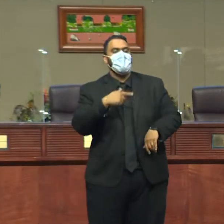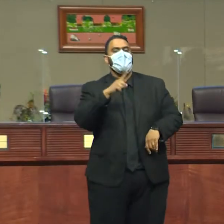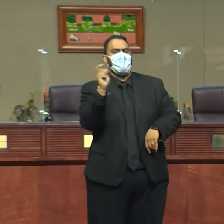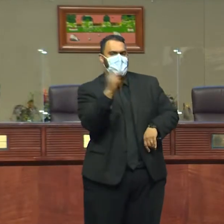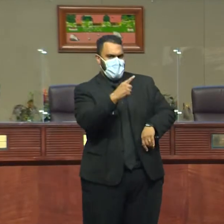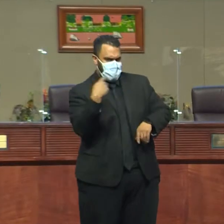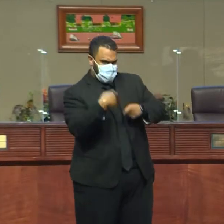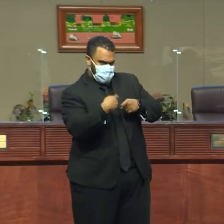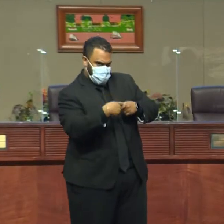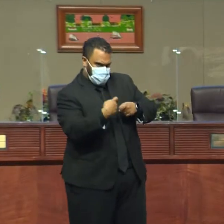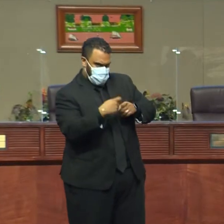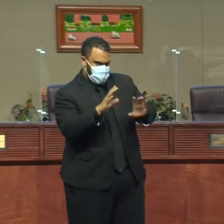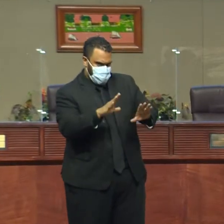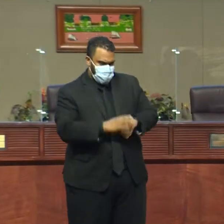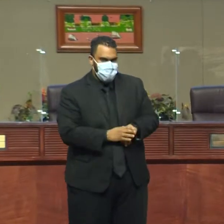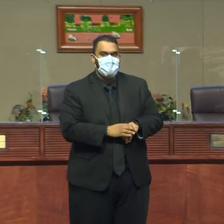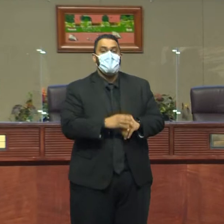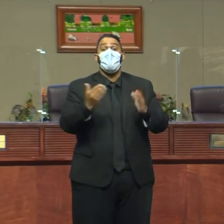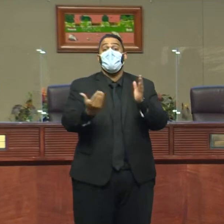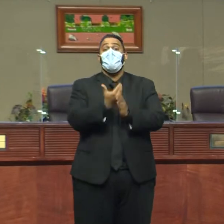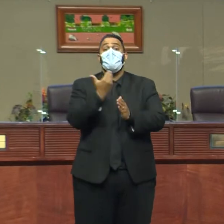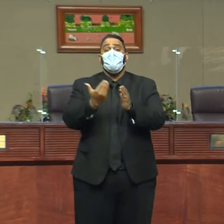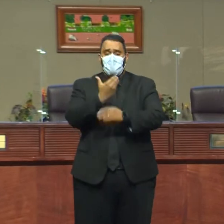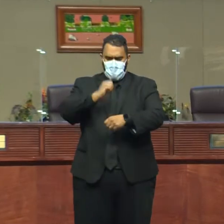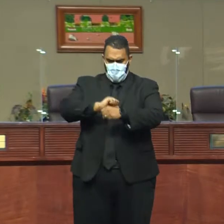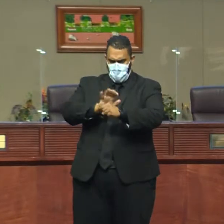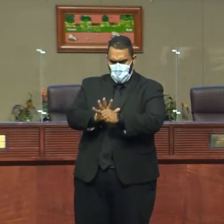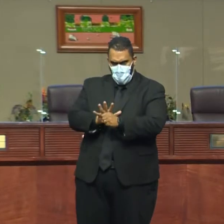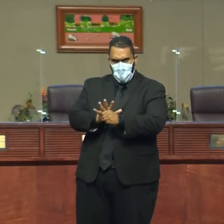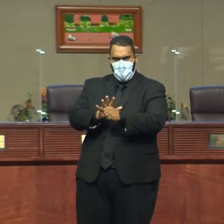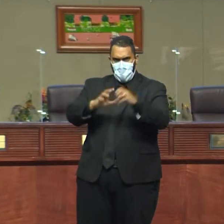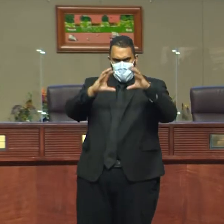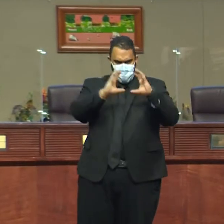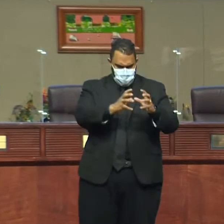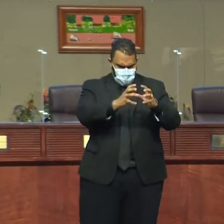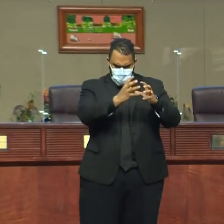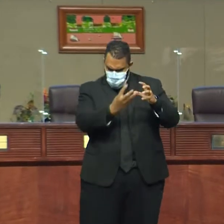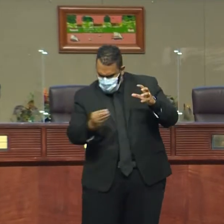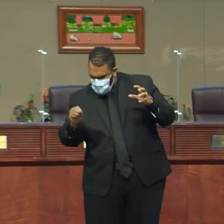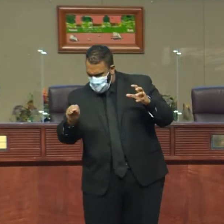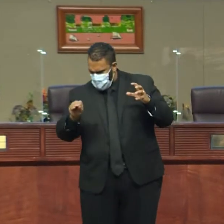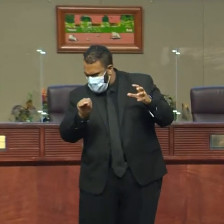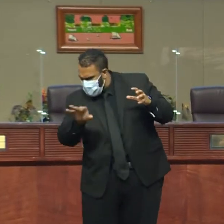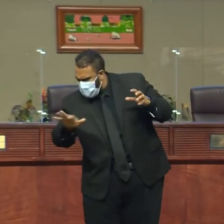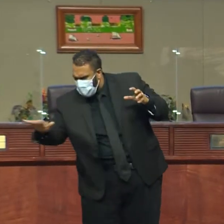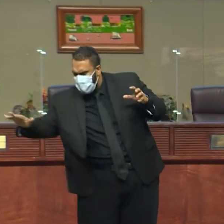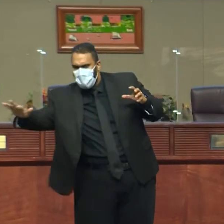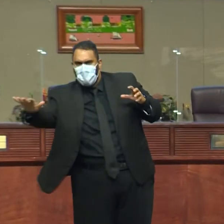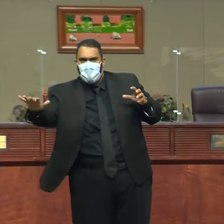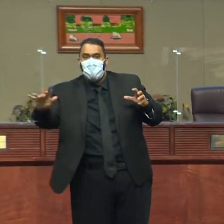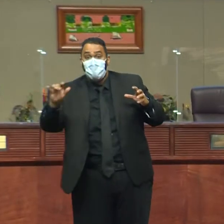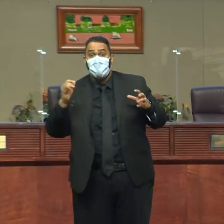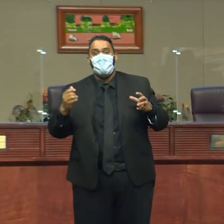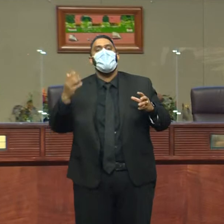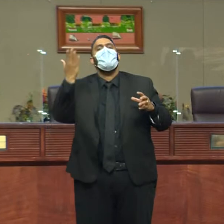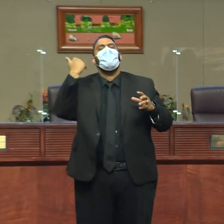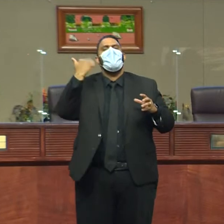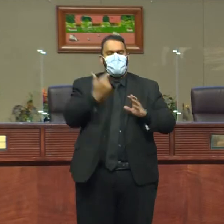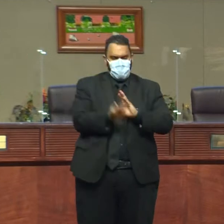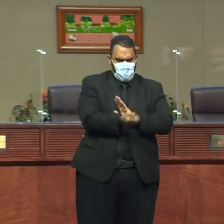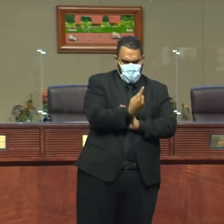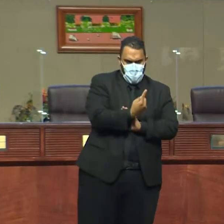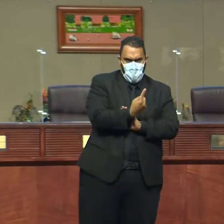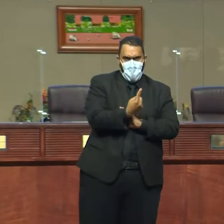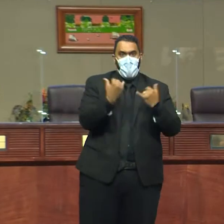Hace 7 días exactamente conversamos sobre el primer caso y hoy tenemos 10. Quisiera que nos aportara un poco más de información sobre estos 10.